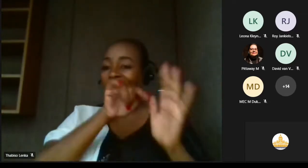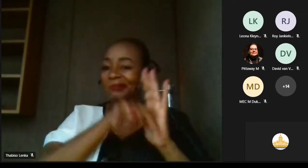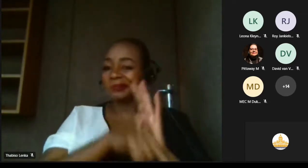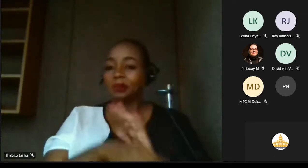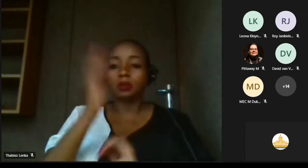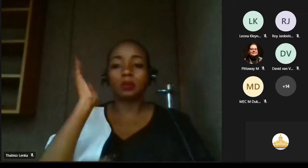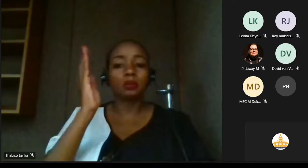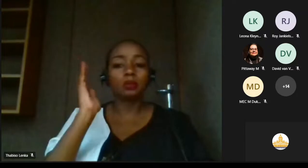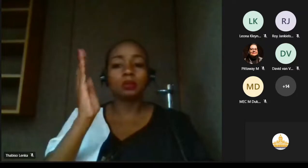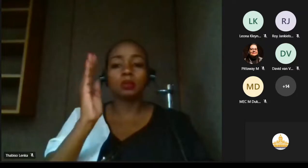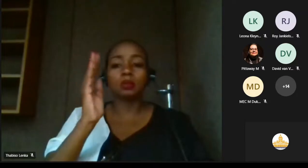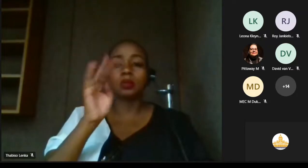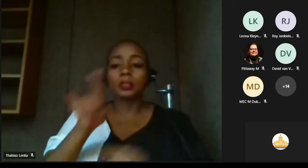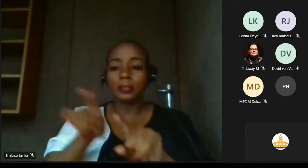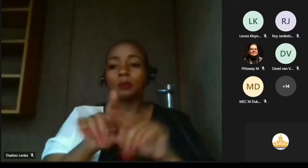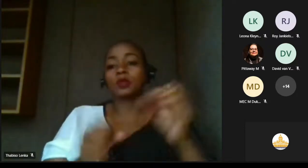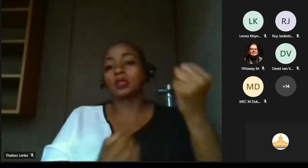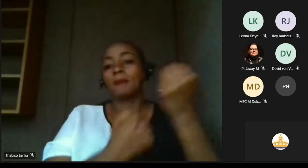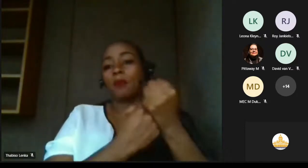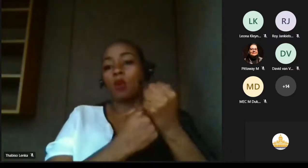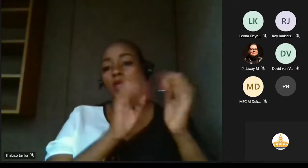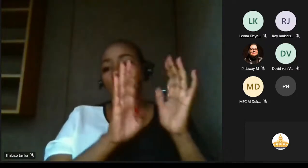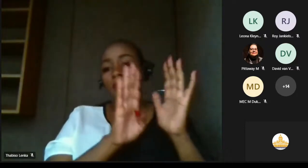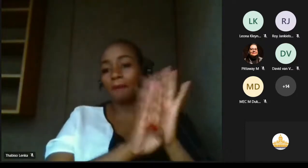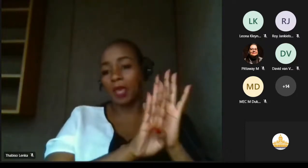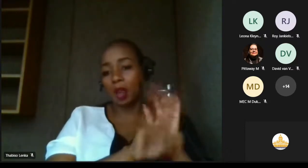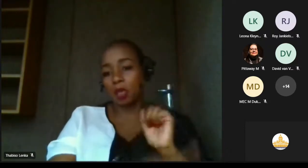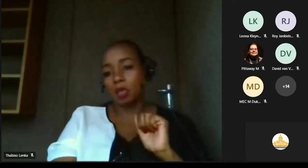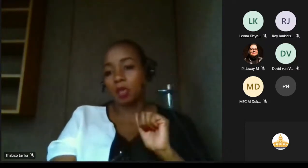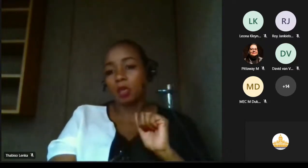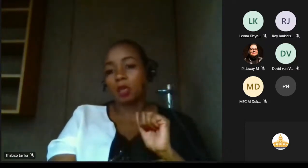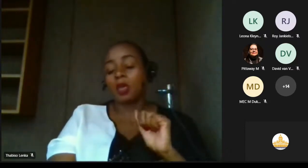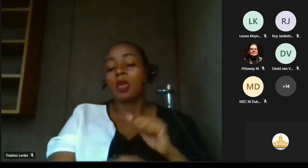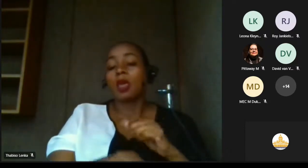therefore voted in favor of this bill.